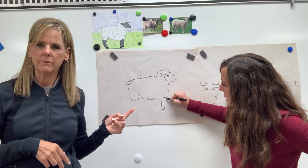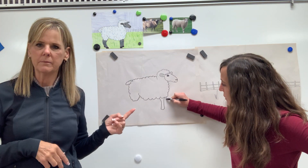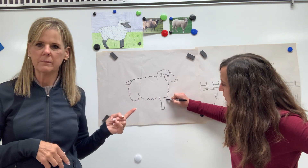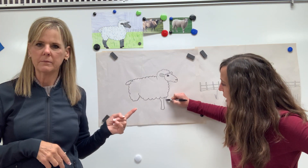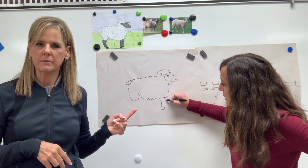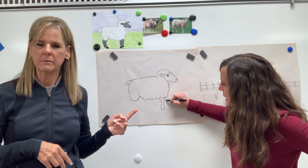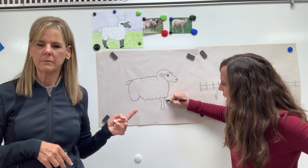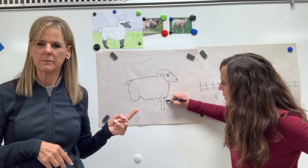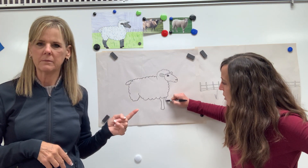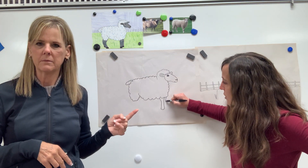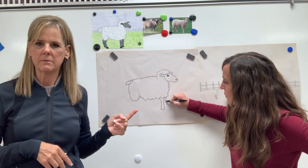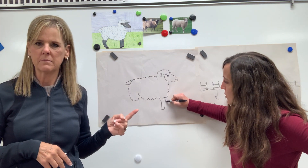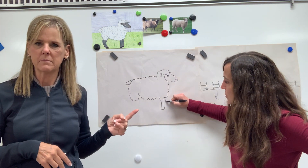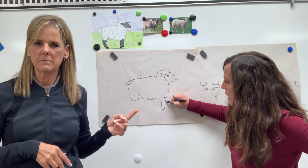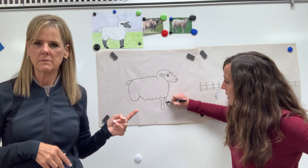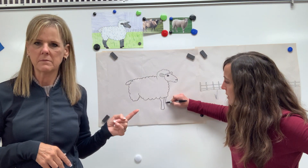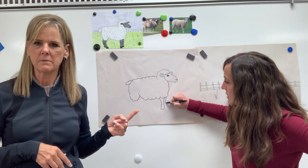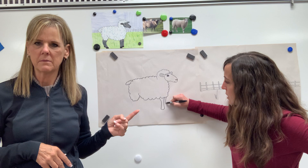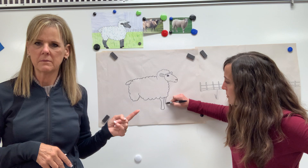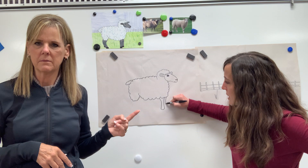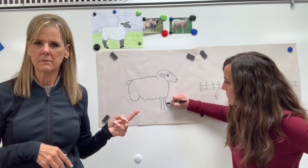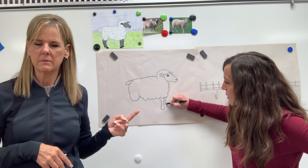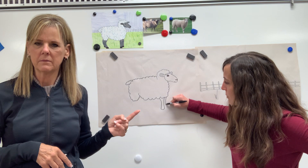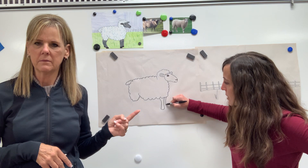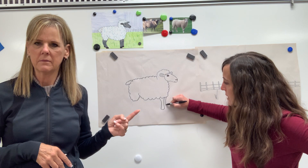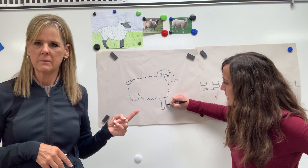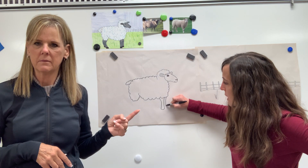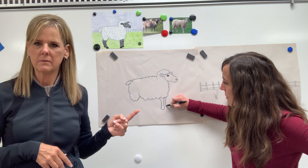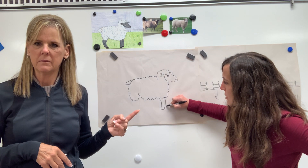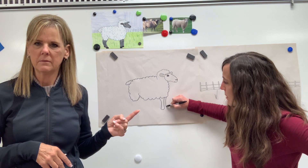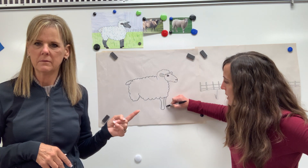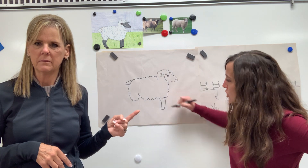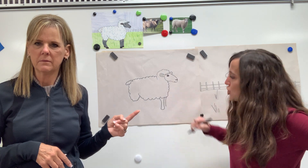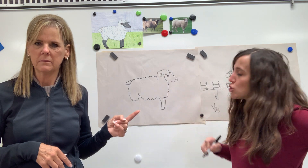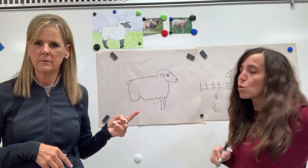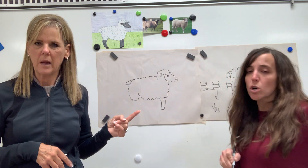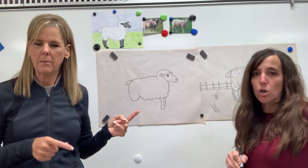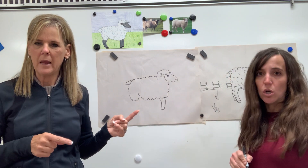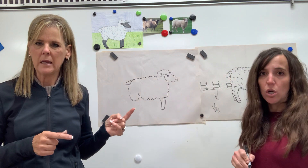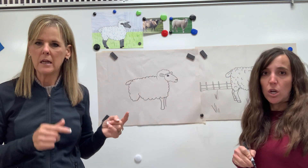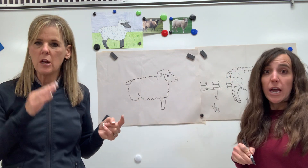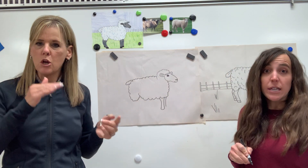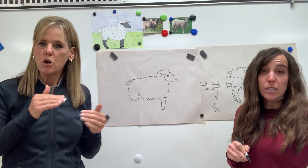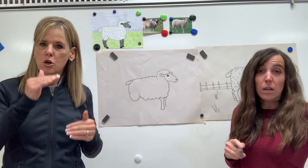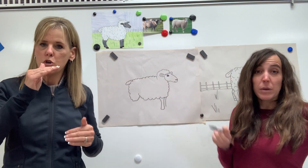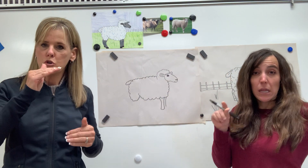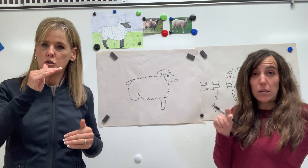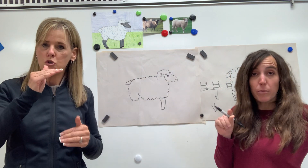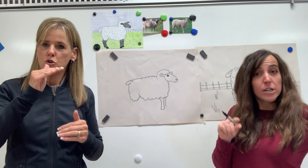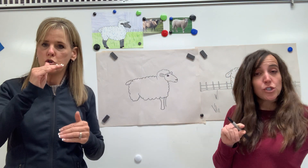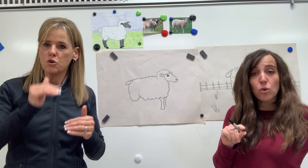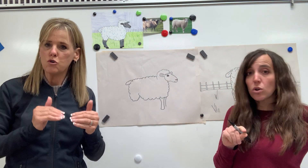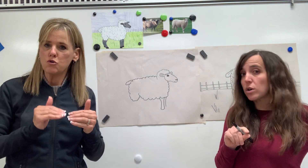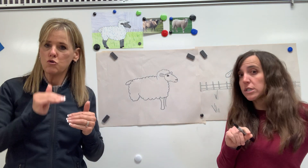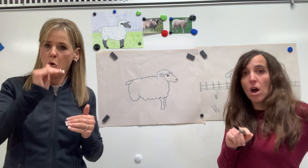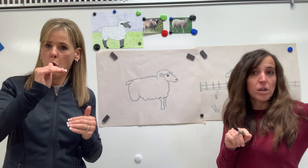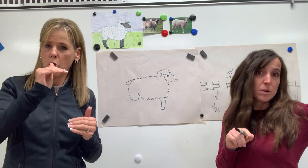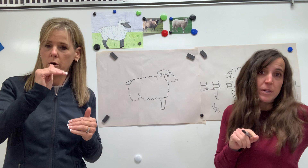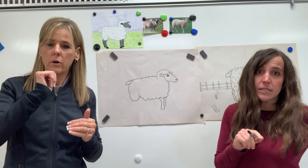another line, and look, first grade, this is gonna make it very realistic. I'm gonna make it shorter. It's gonna be a little bit shorter. It's not gonna be as